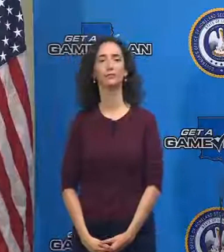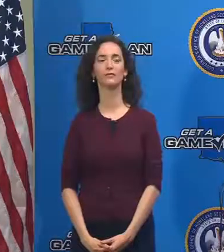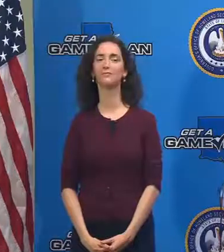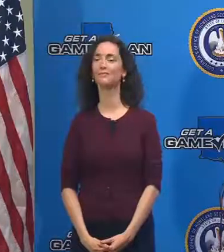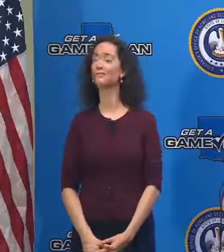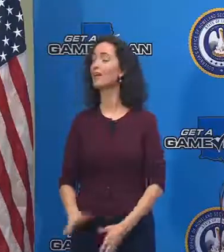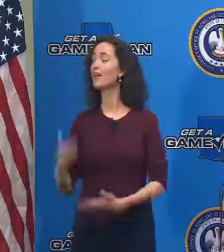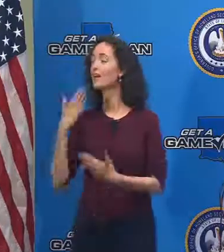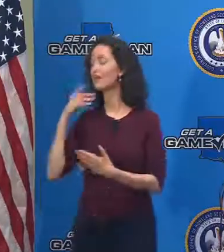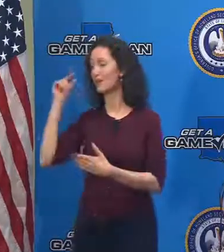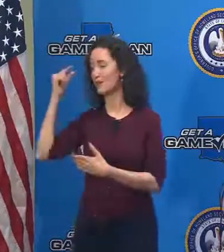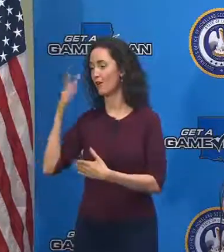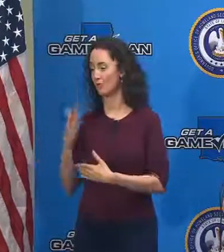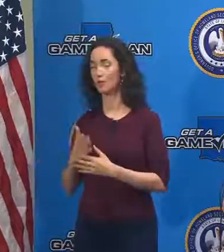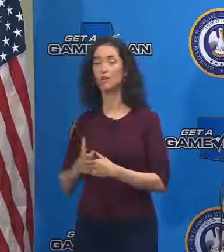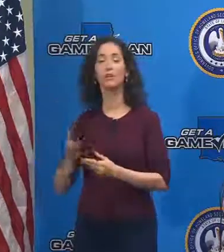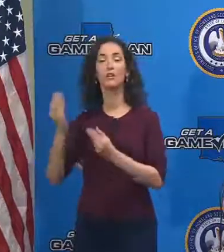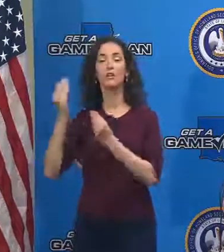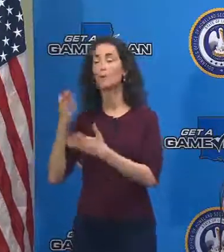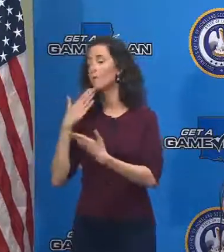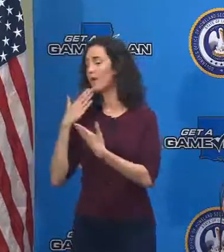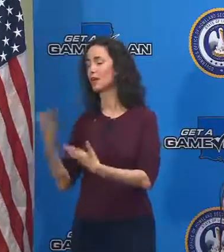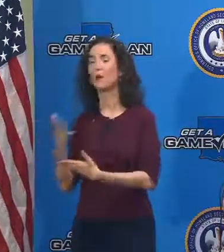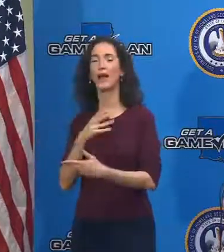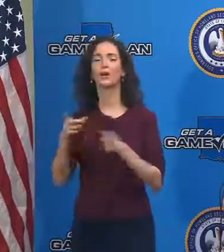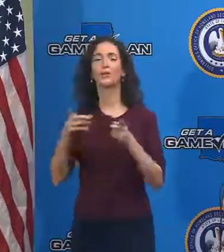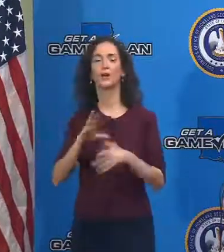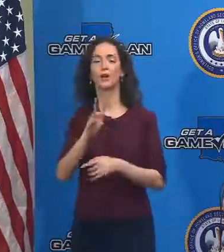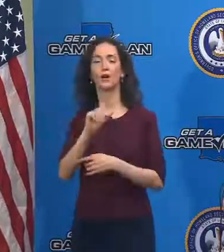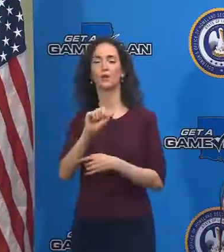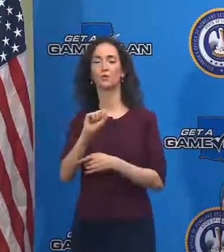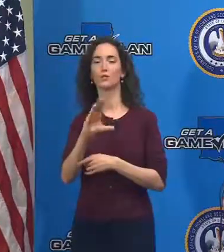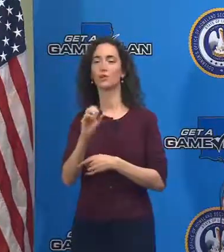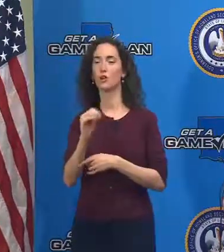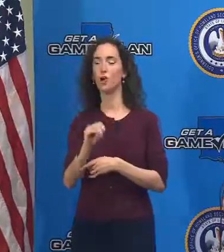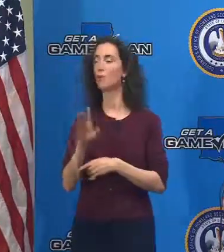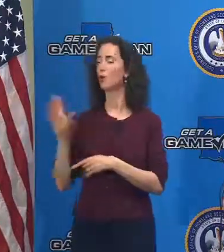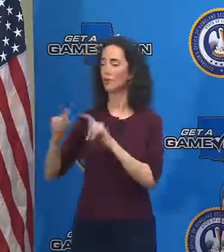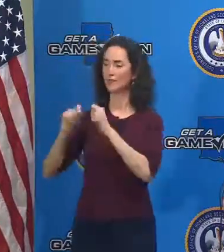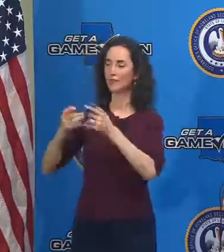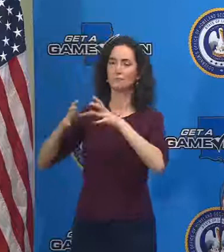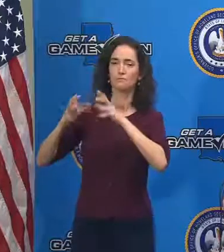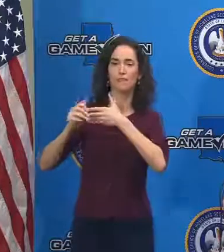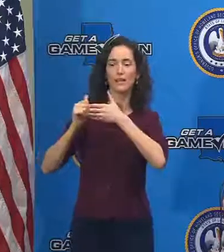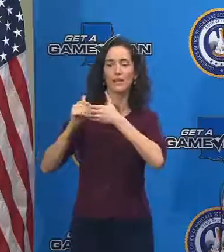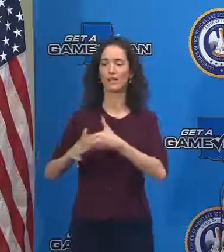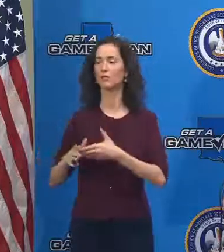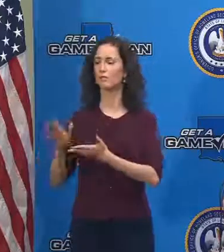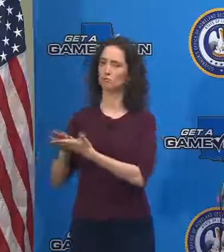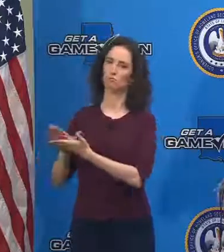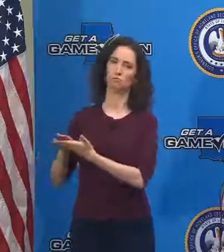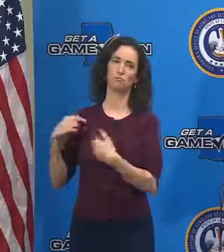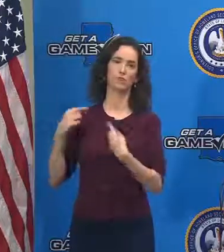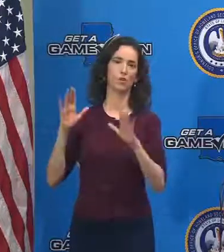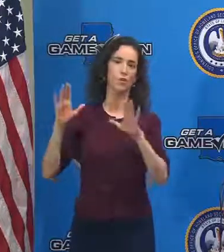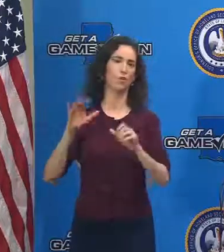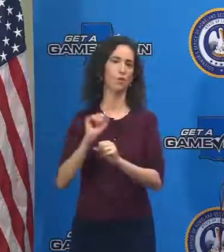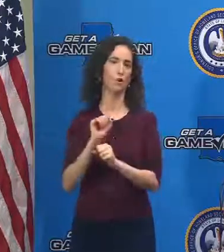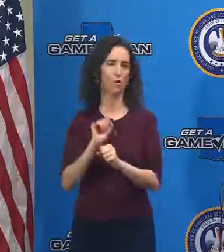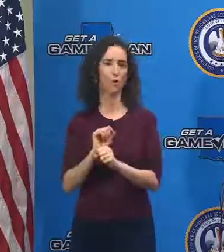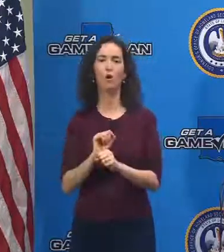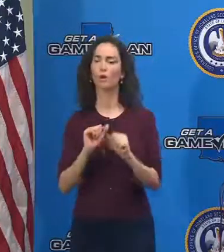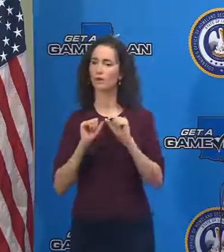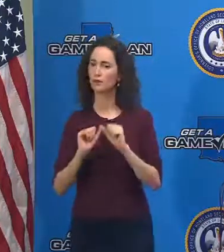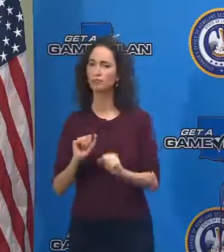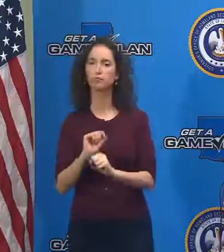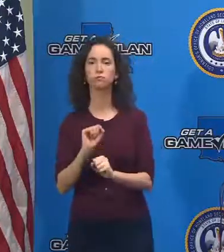Thank you, Governor, and I just want to thank you and Director Wascom and certainly your leadership team for the great job that they've done and the work that they continue to